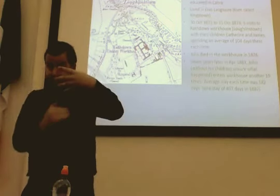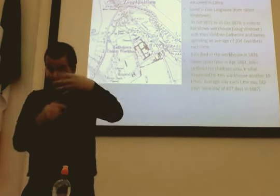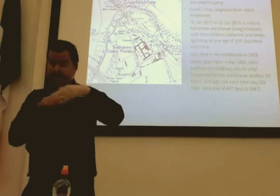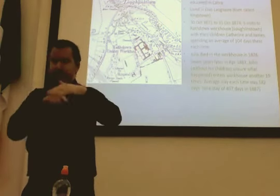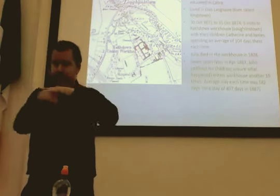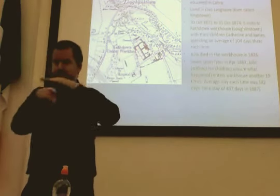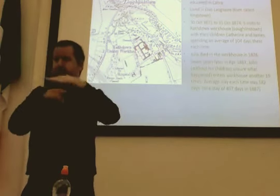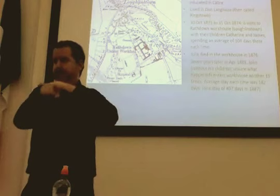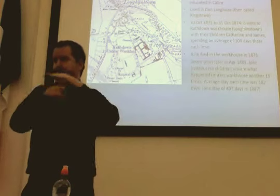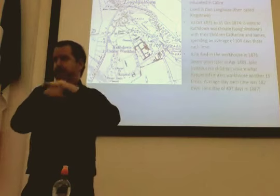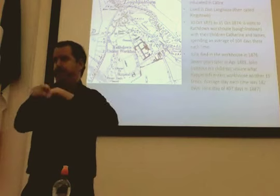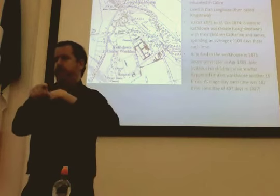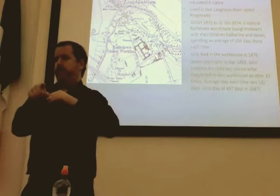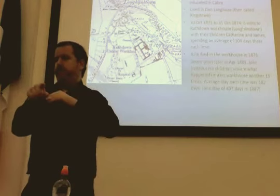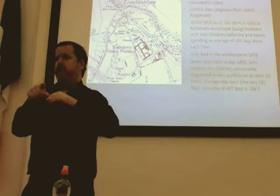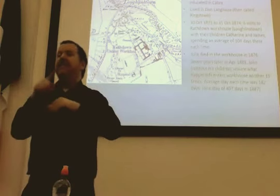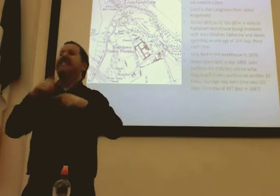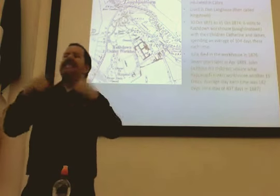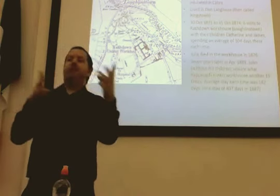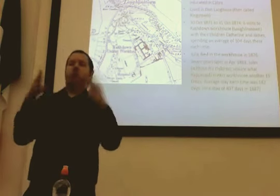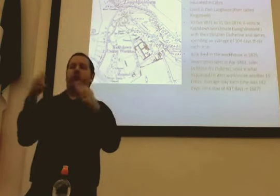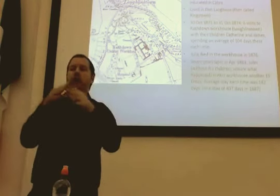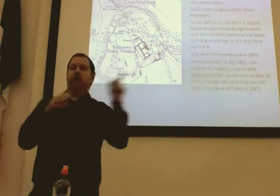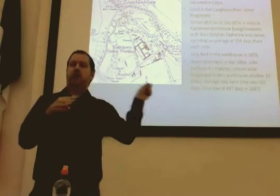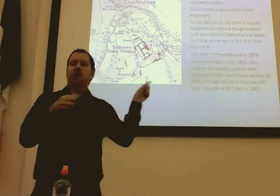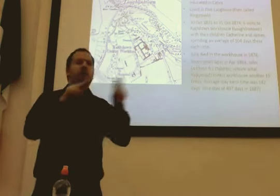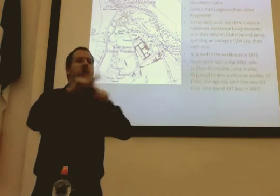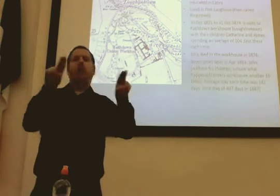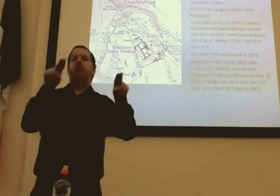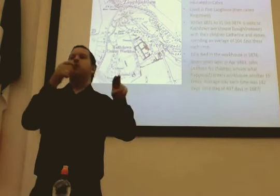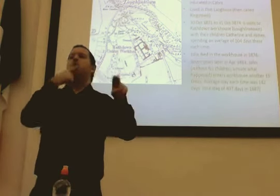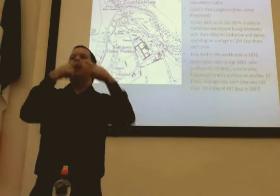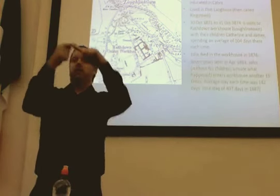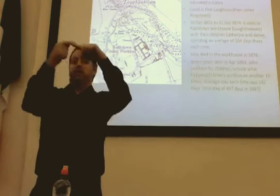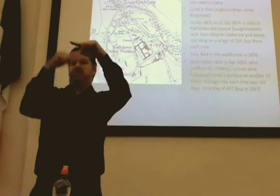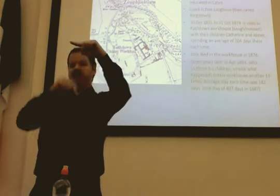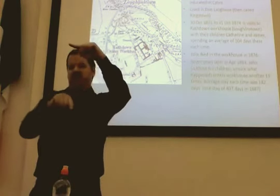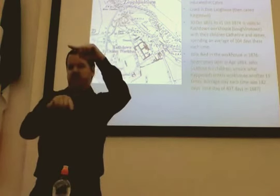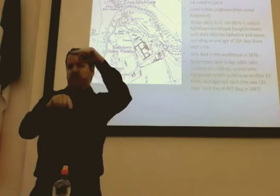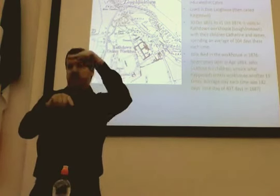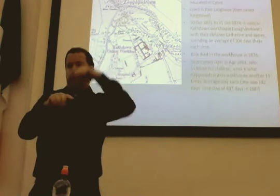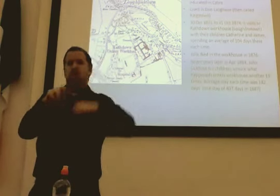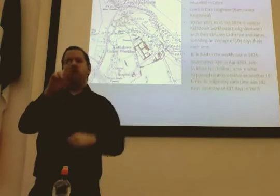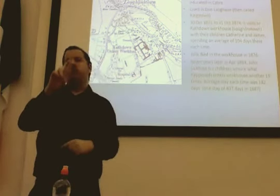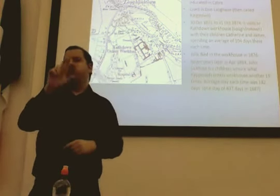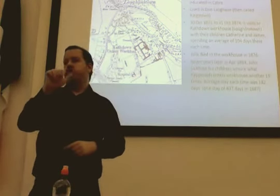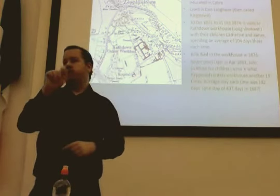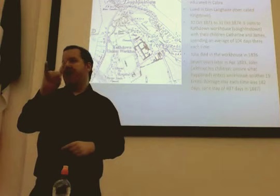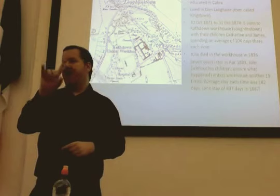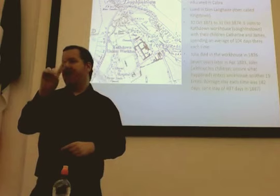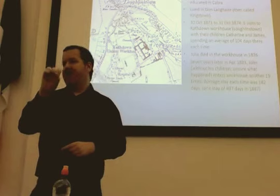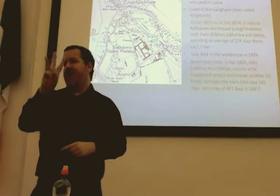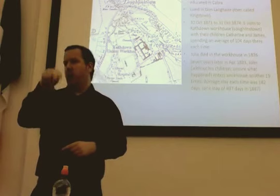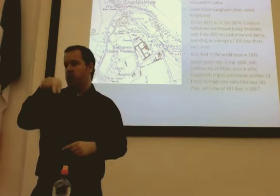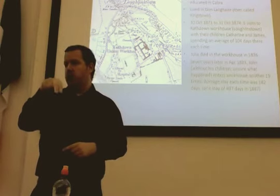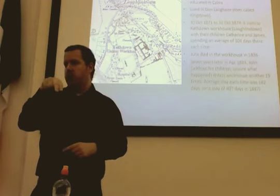so the 4 of them went into the workhouse at separate occasions. It was a different workhouse. It wasn't based in Dublin. It was in